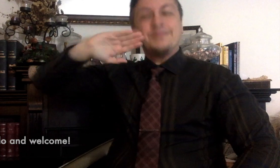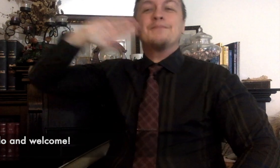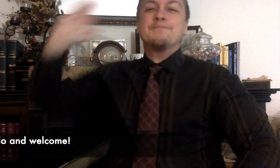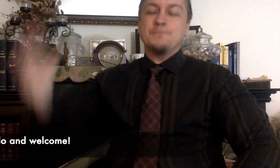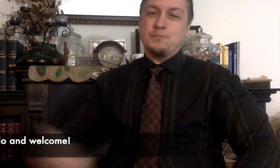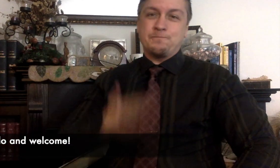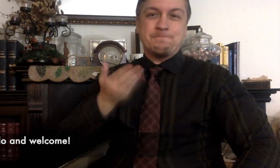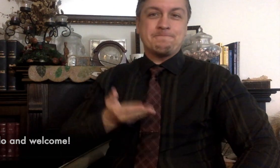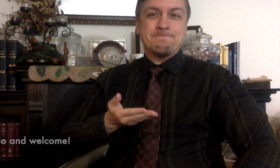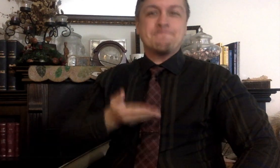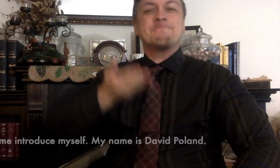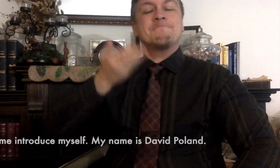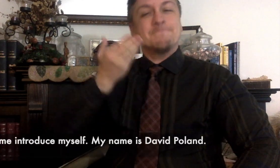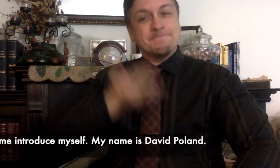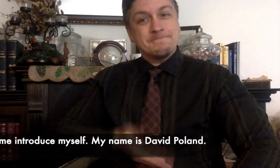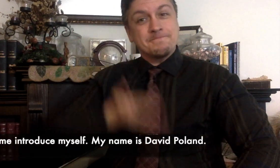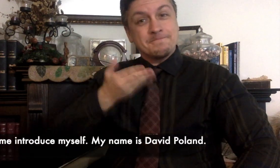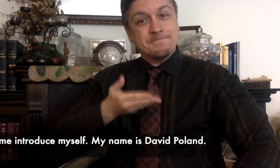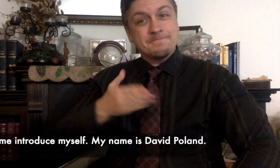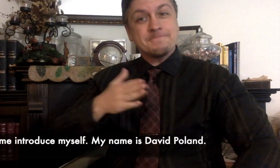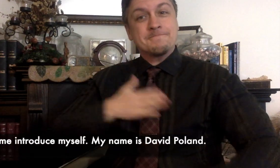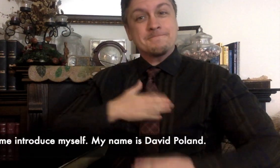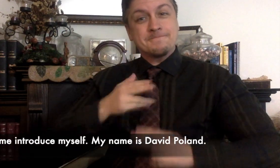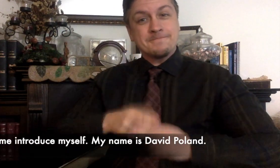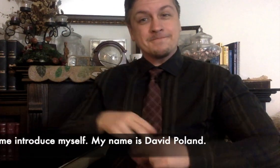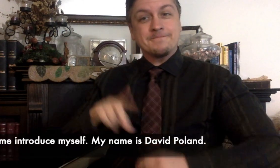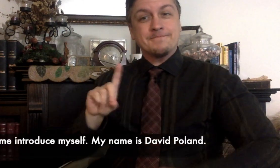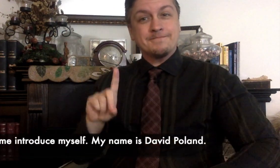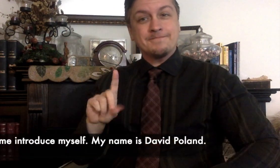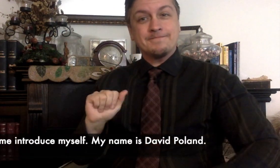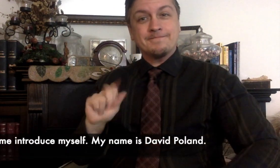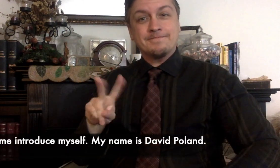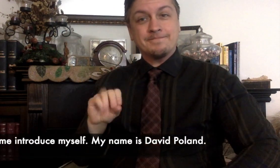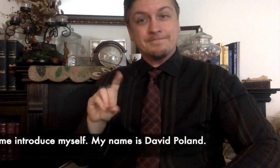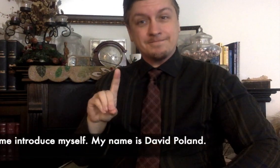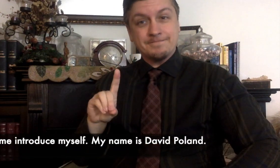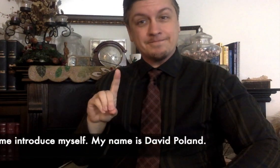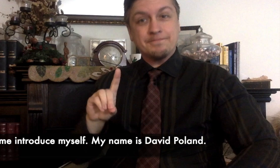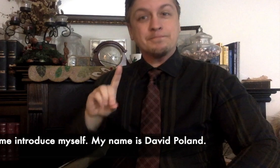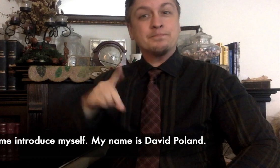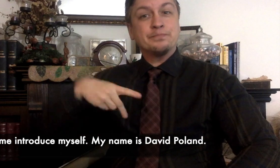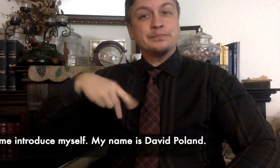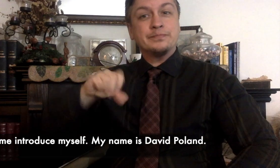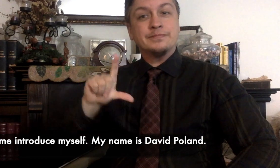Hello and welcome. Let me introduce myself. My name is David Poland.